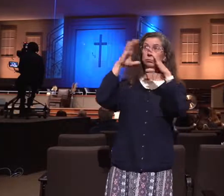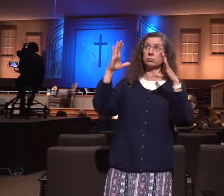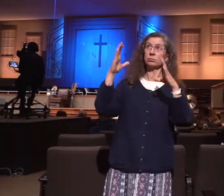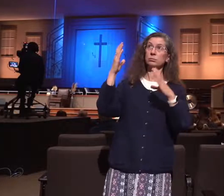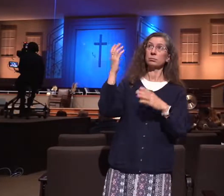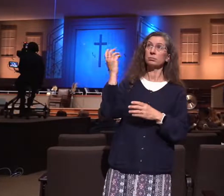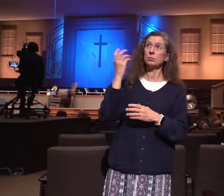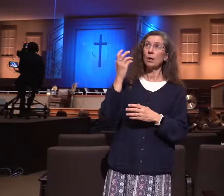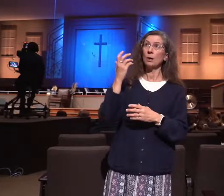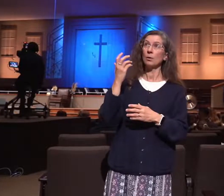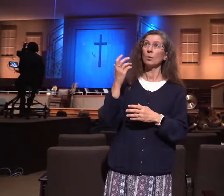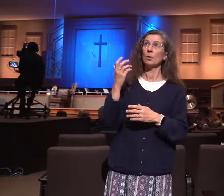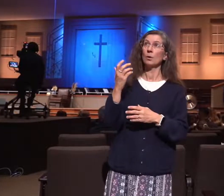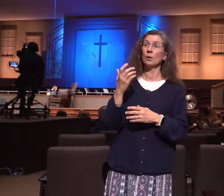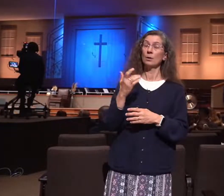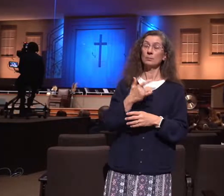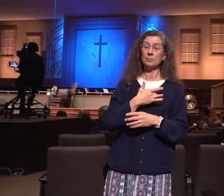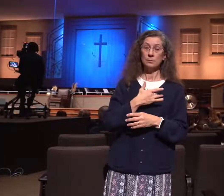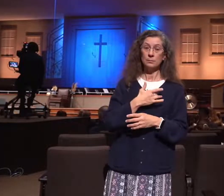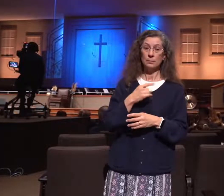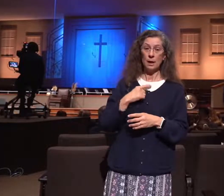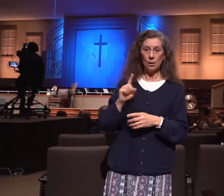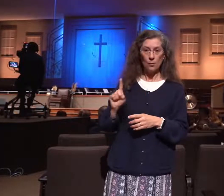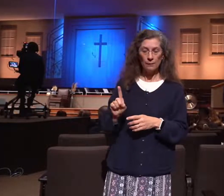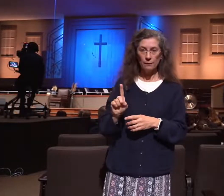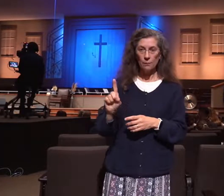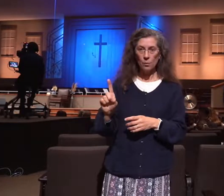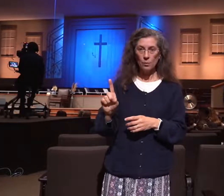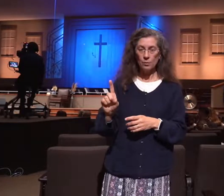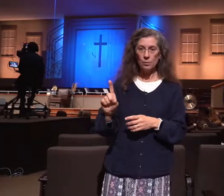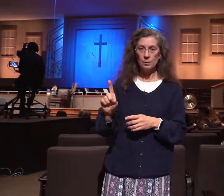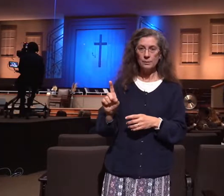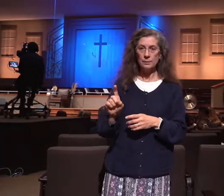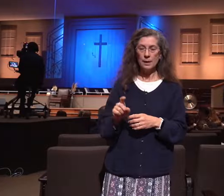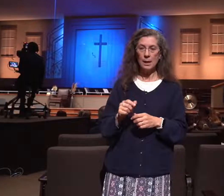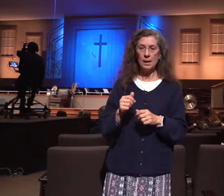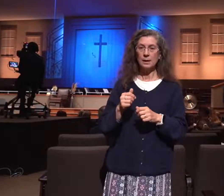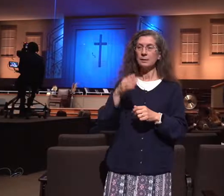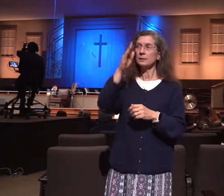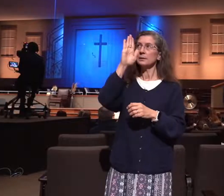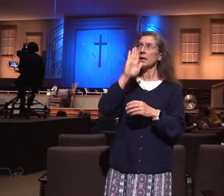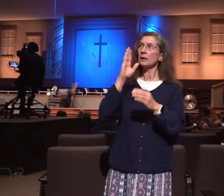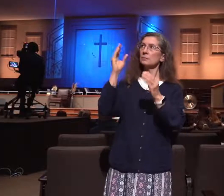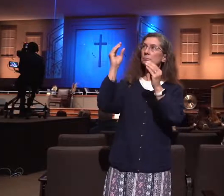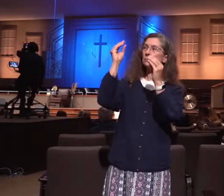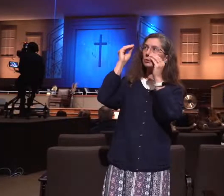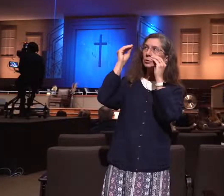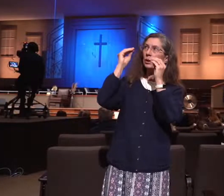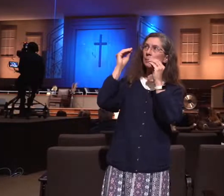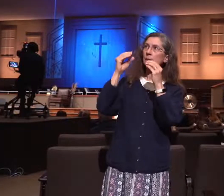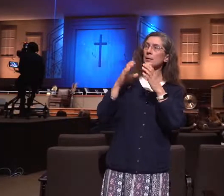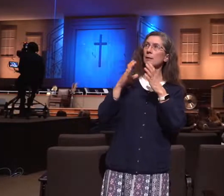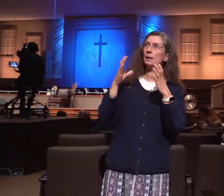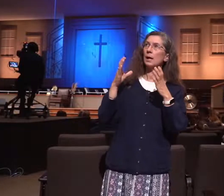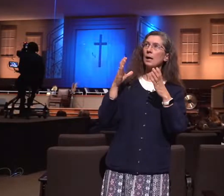I went forward. Now, I want you to think about something. Everything God has taught me, I went to church.